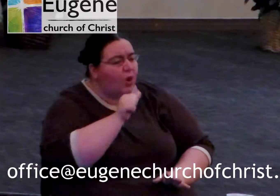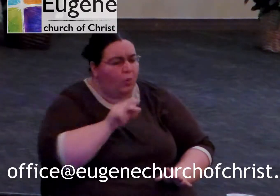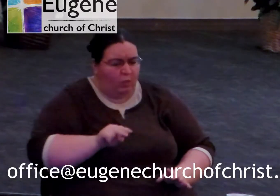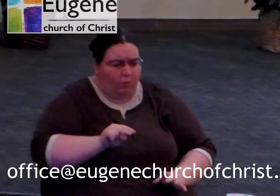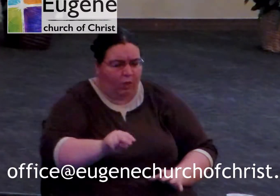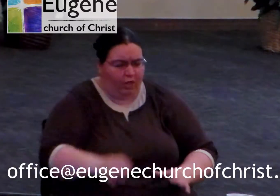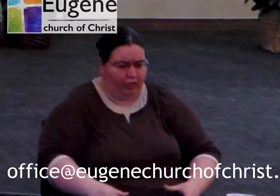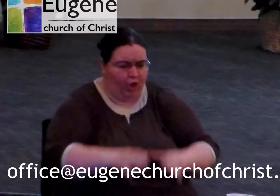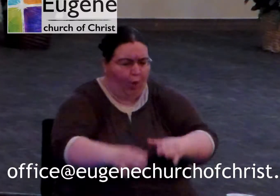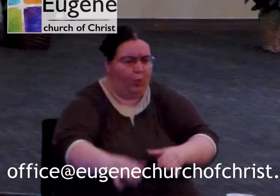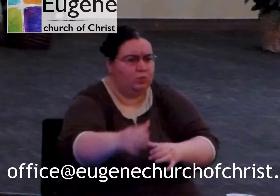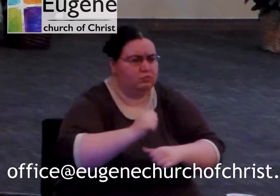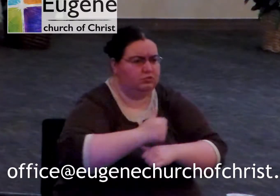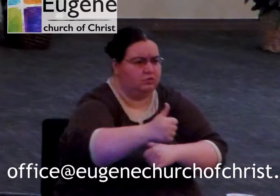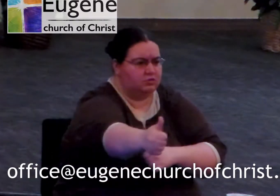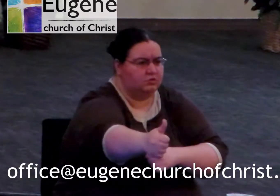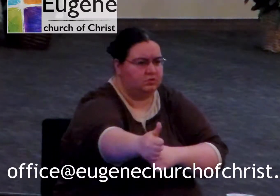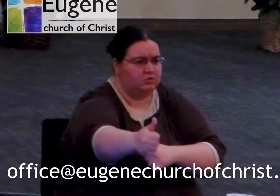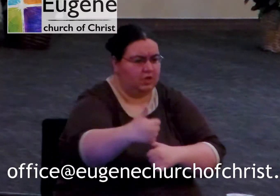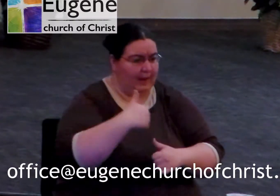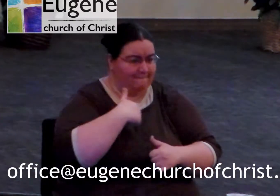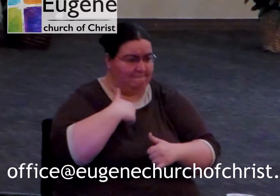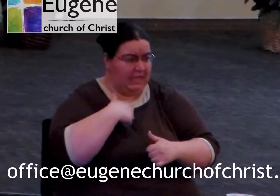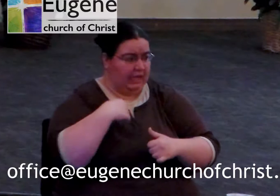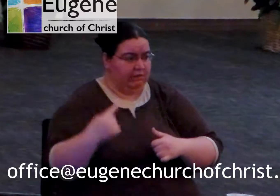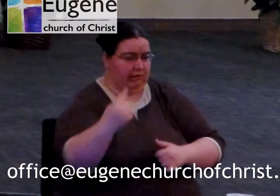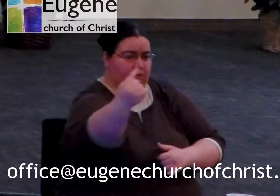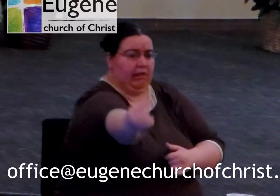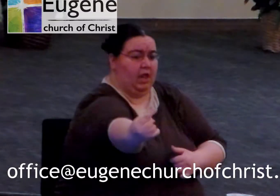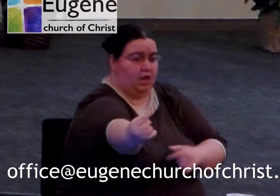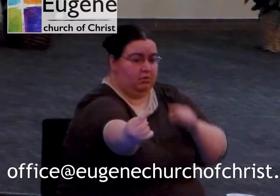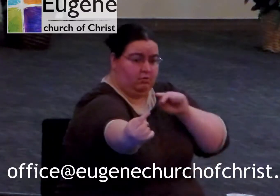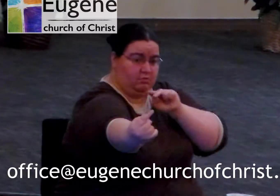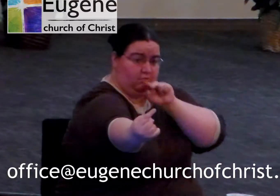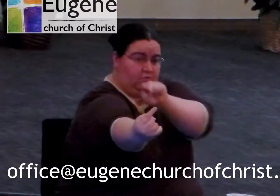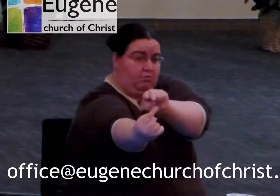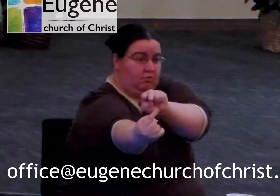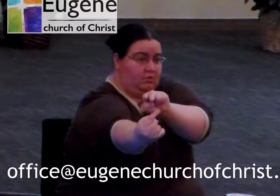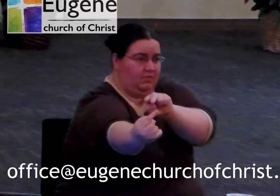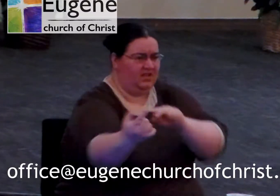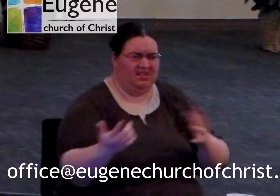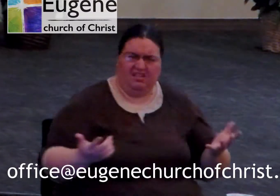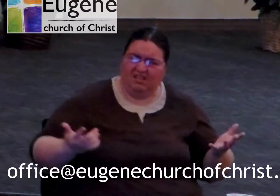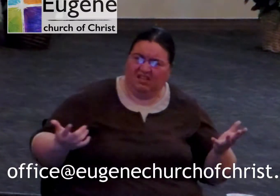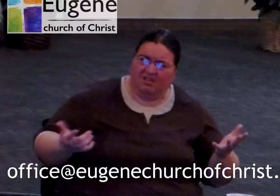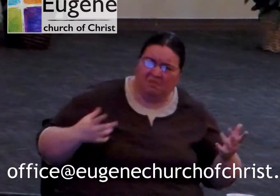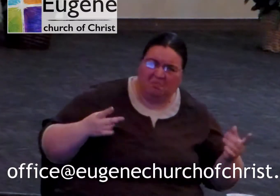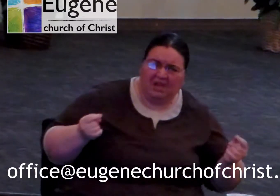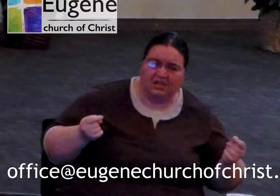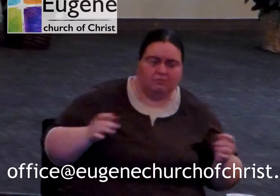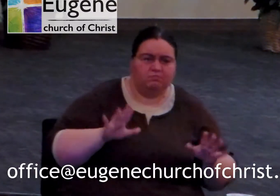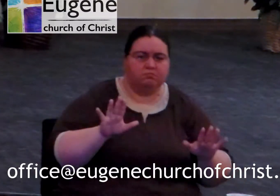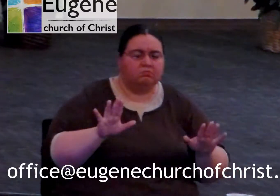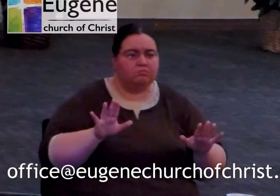that's ridiculous. Why would I look at you? The cones are right here. It says, use your peripheral, focus on me at the end, and see what happens. He said, okay, it's